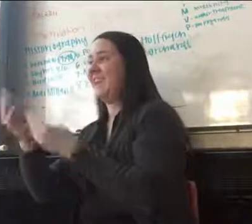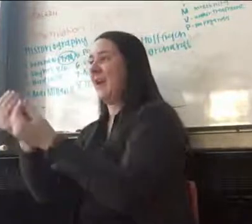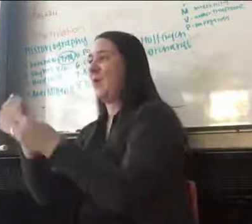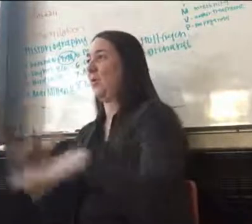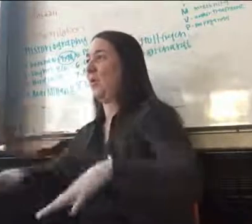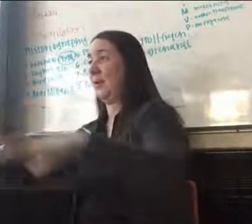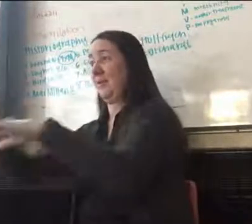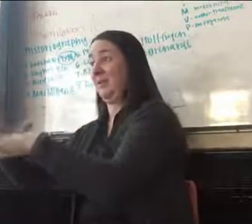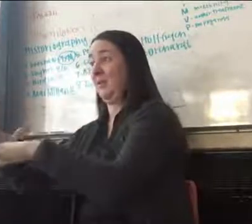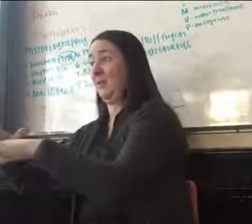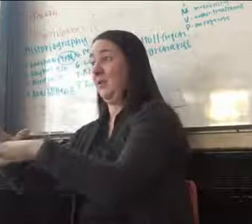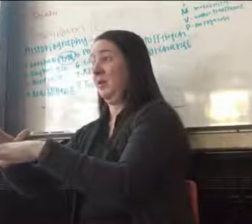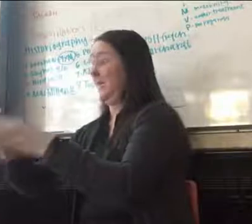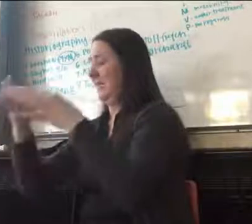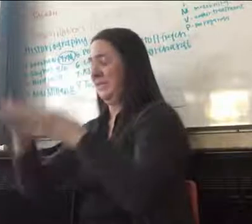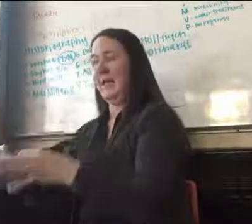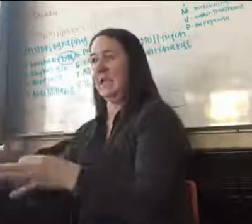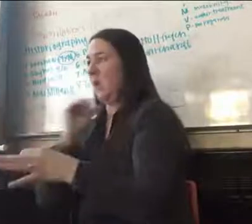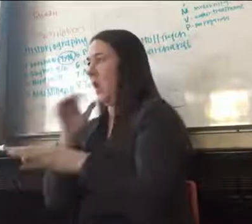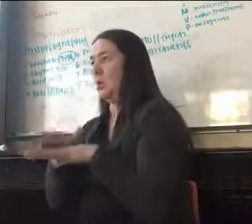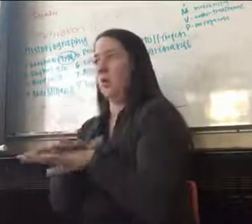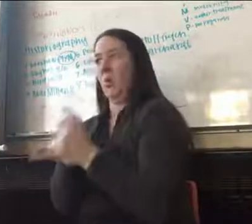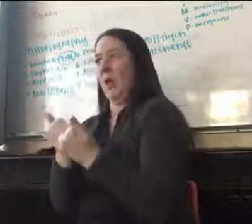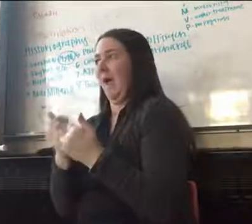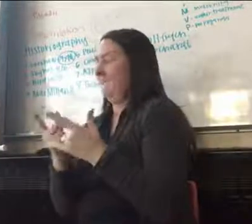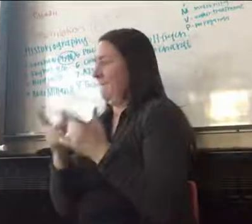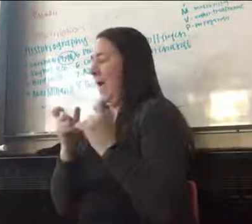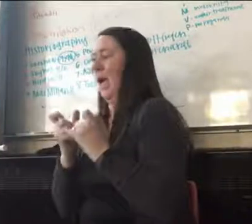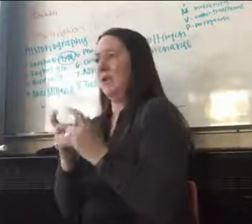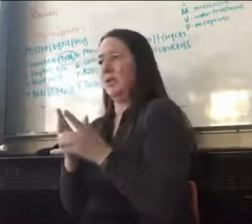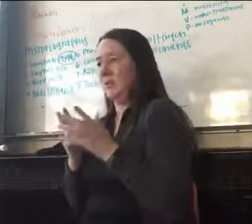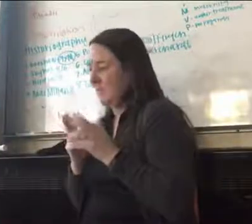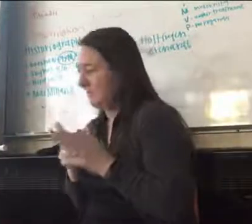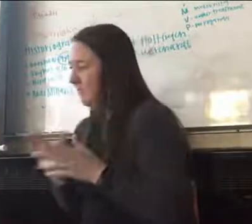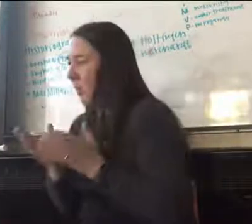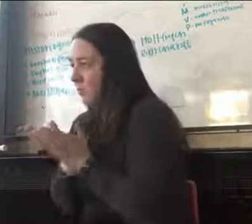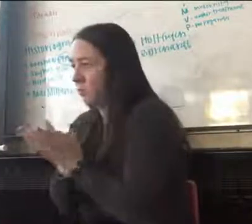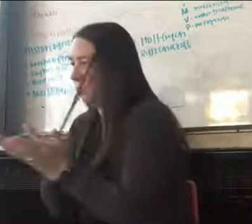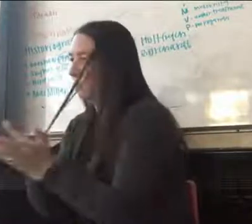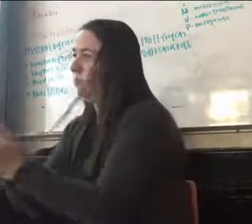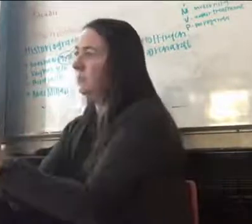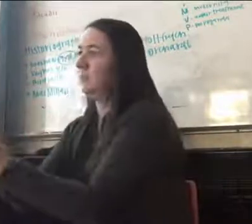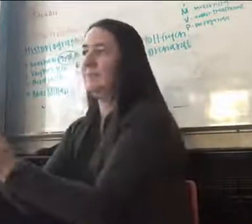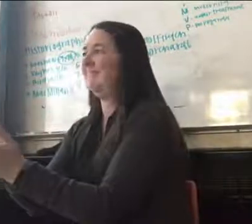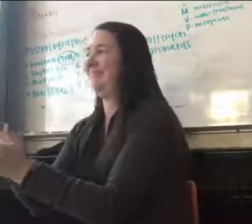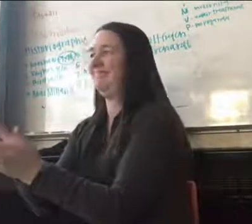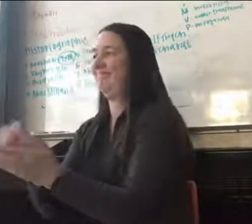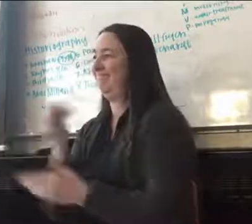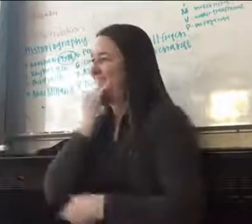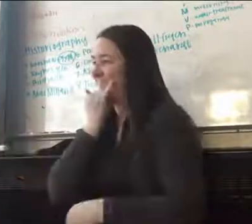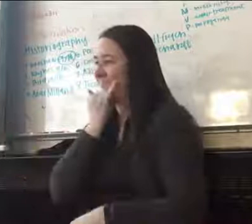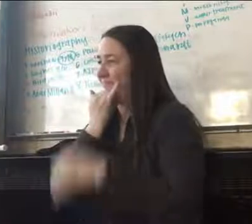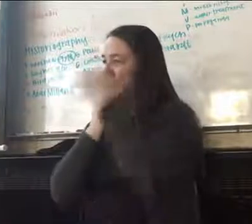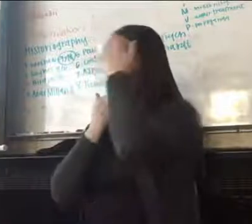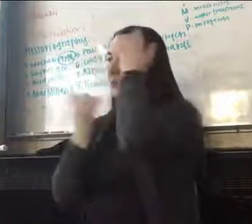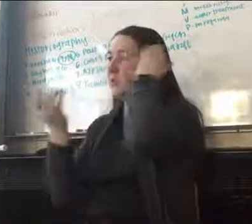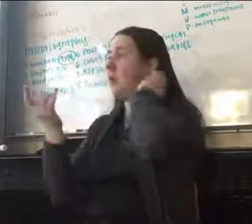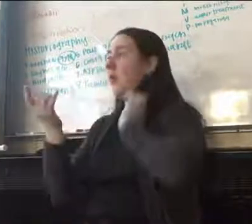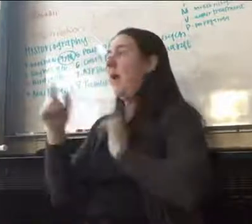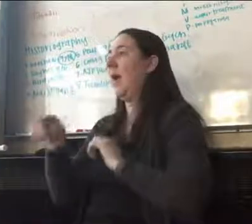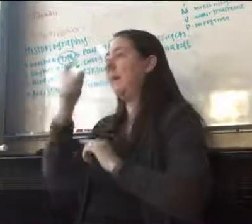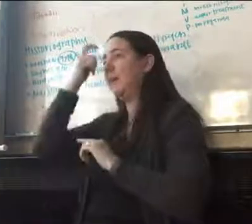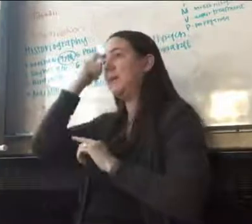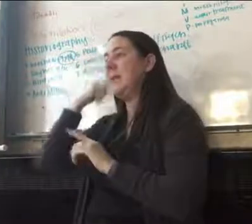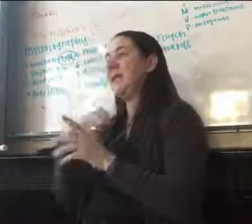to increase his speed, thinking this will get him through the U-boat territory faster. Unfortunately, what this does is he ends up matching